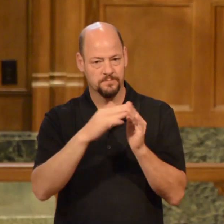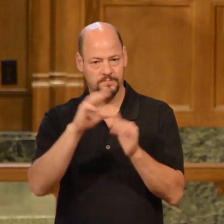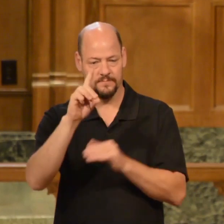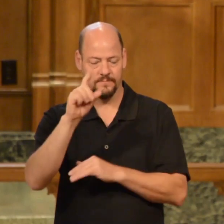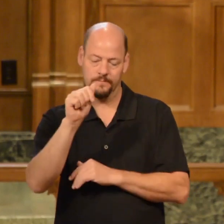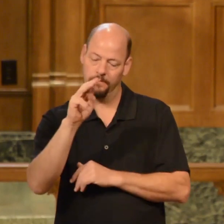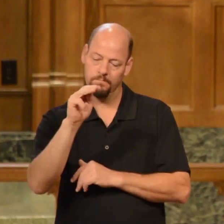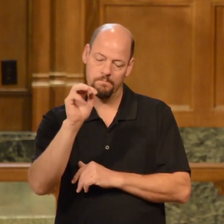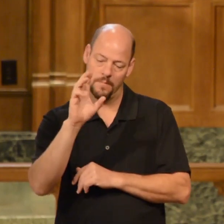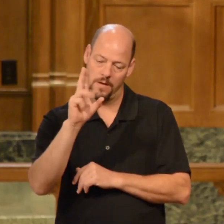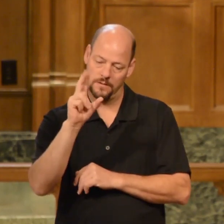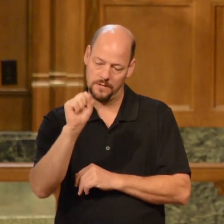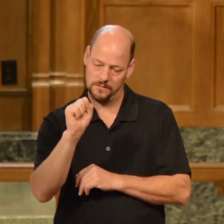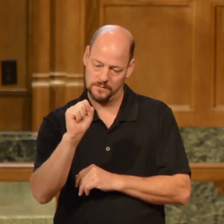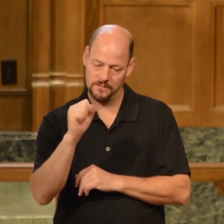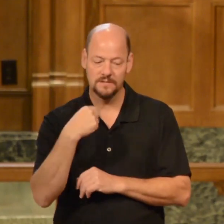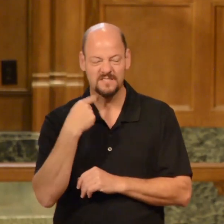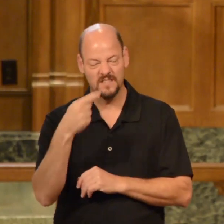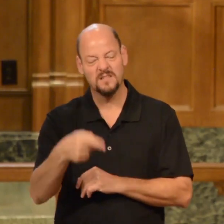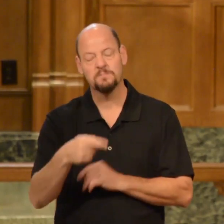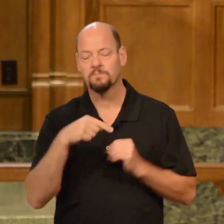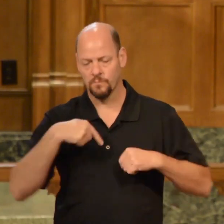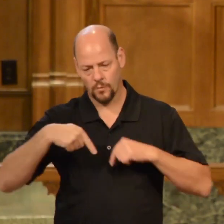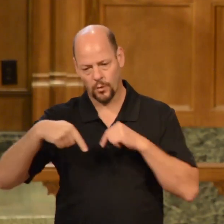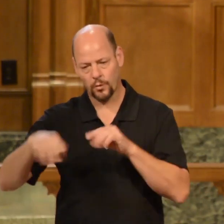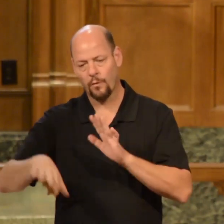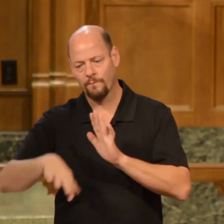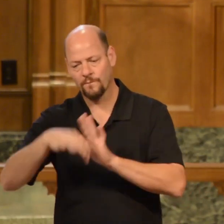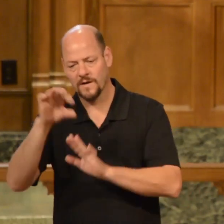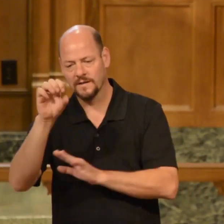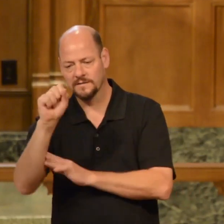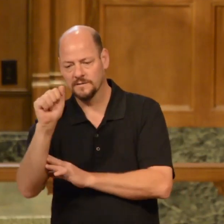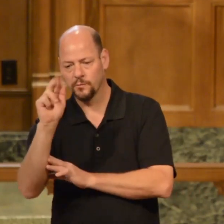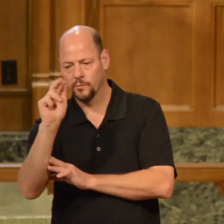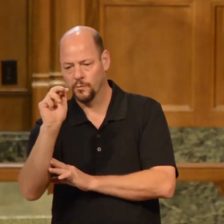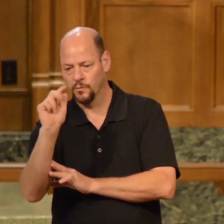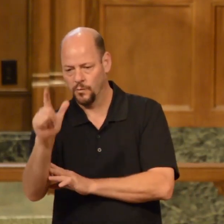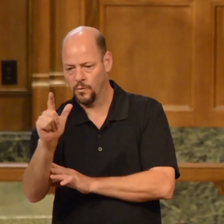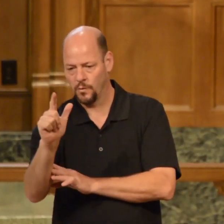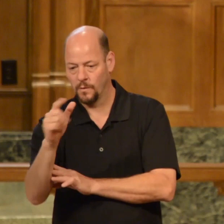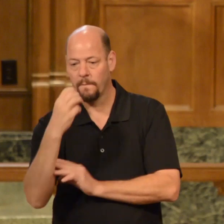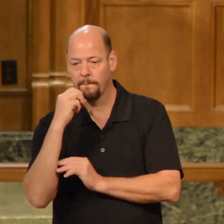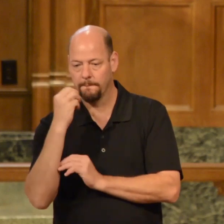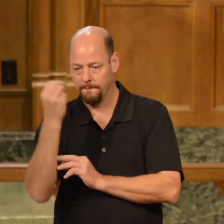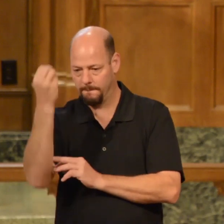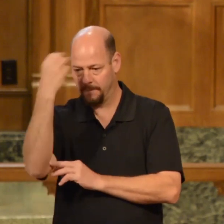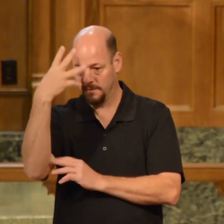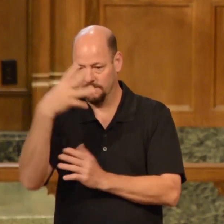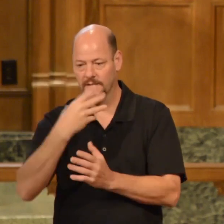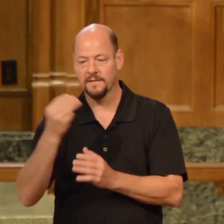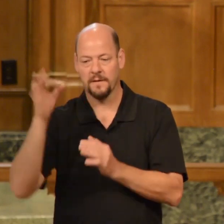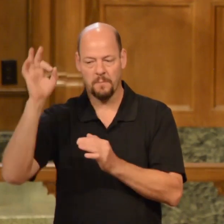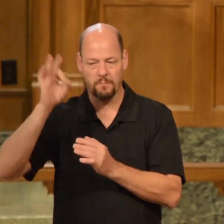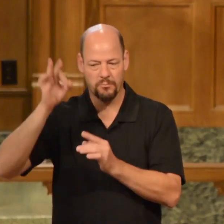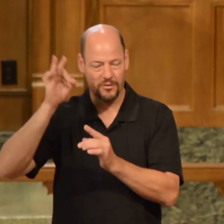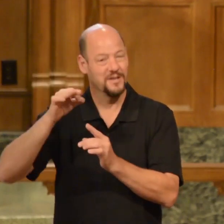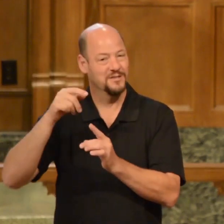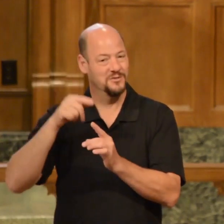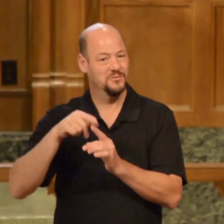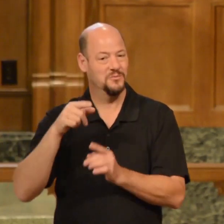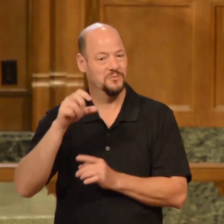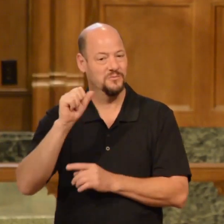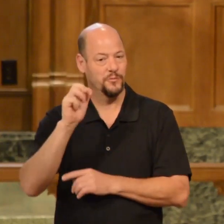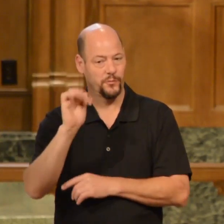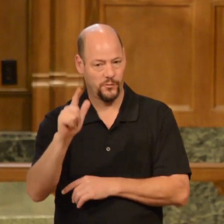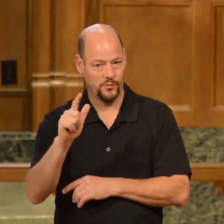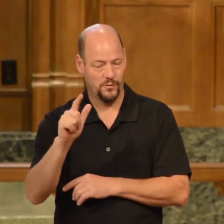Ananias to go find Saul to baptize him and preach to him I'll start at verse